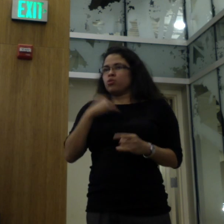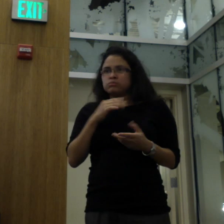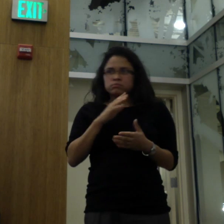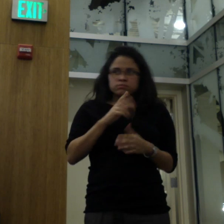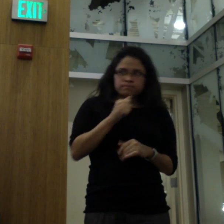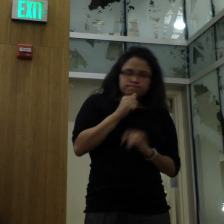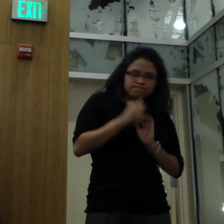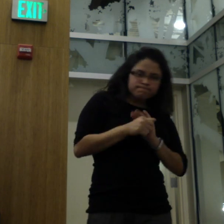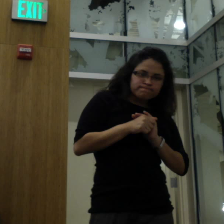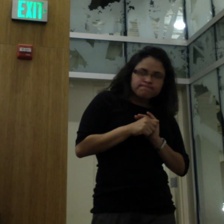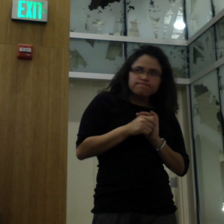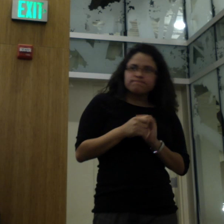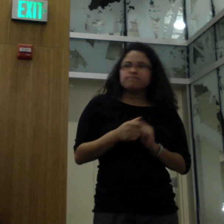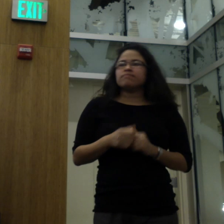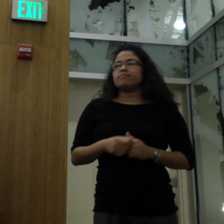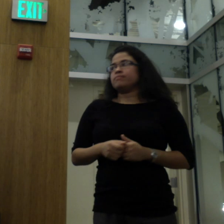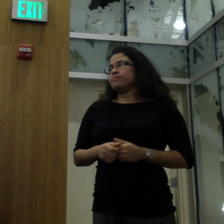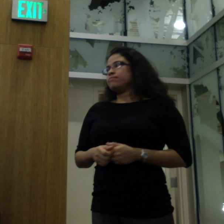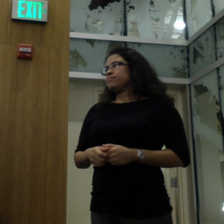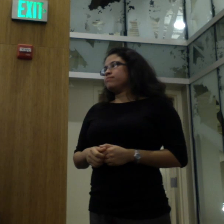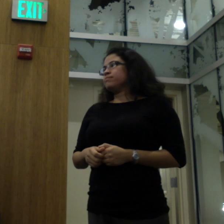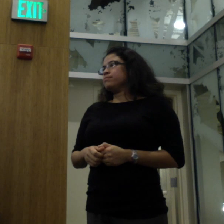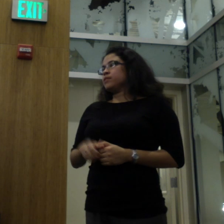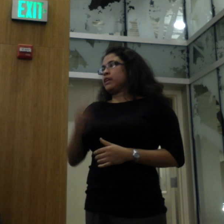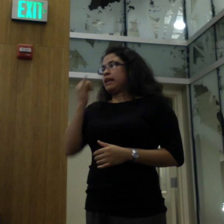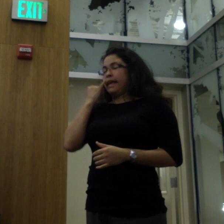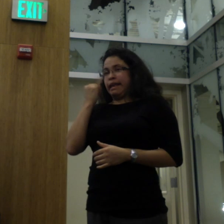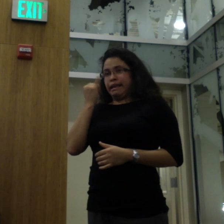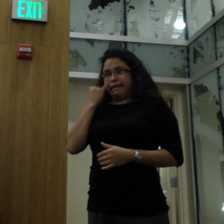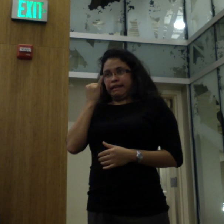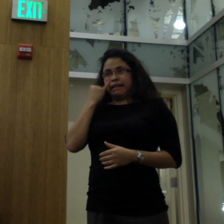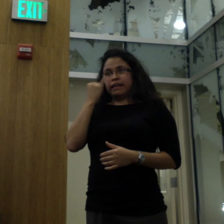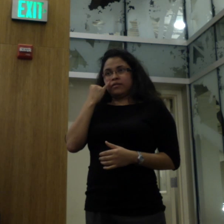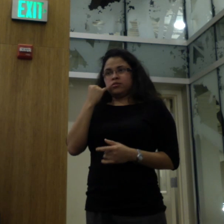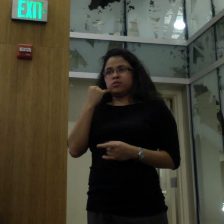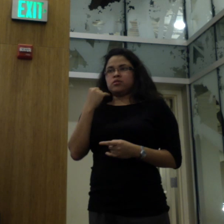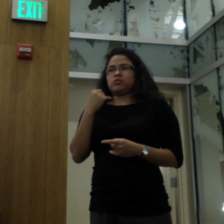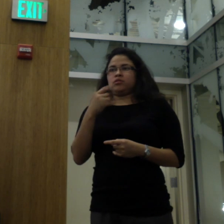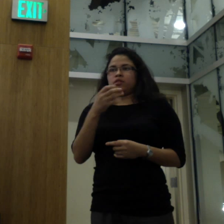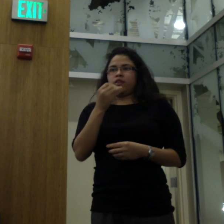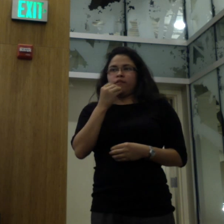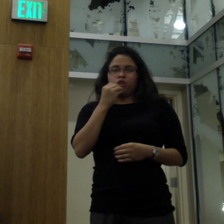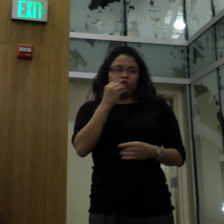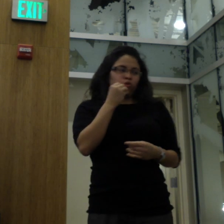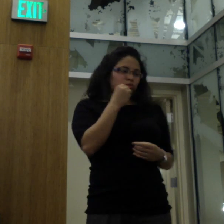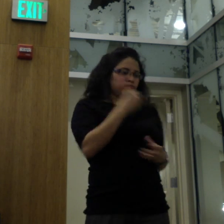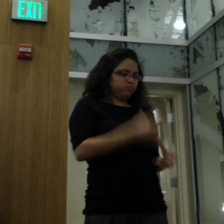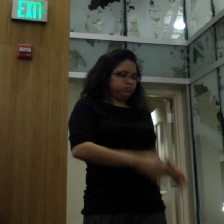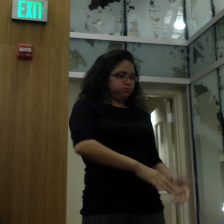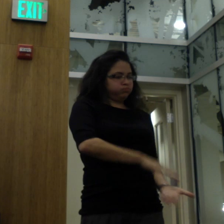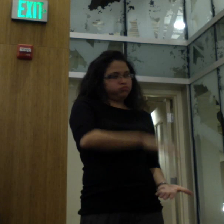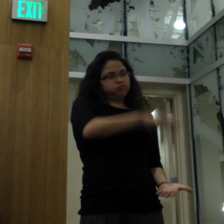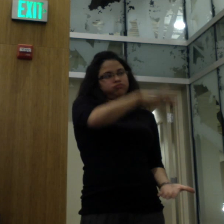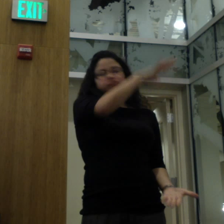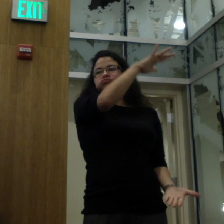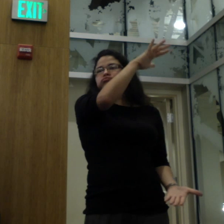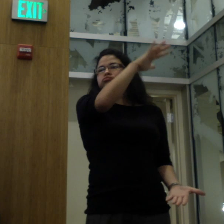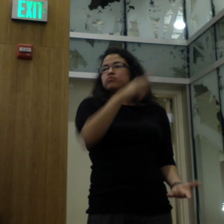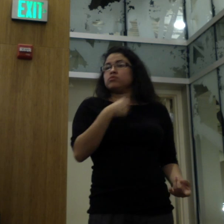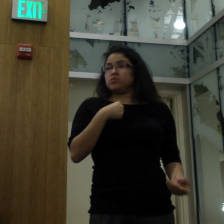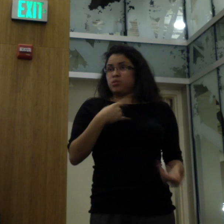profile? All right. If you have stockpiled a lot of things, do you necessarily want